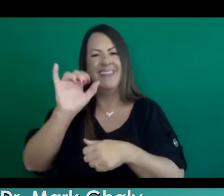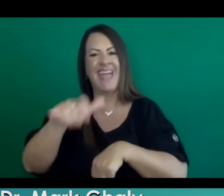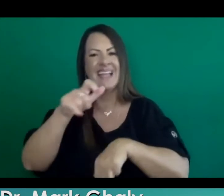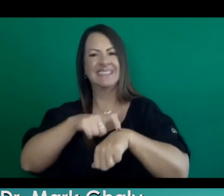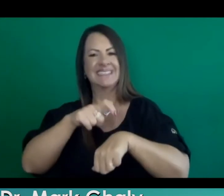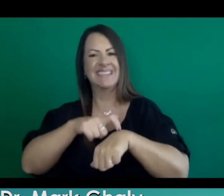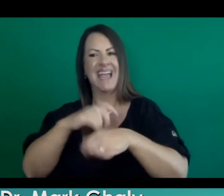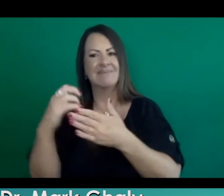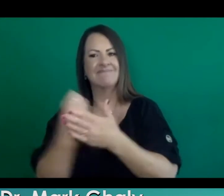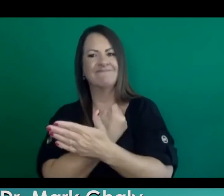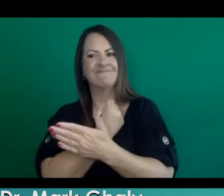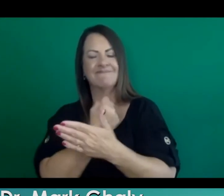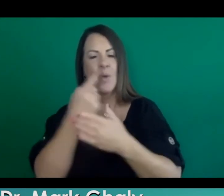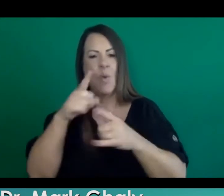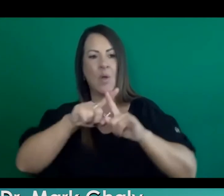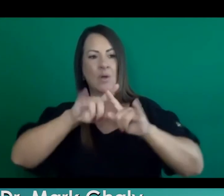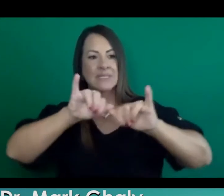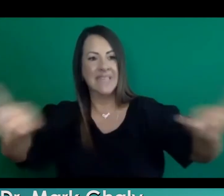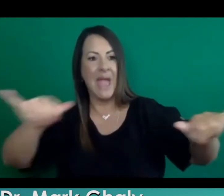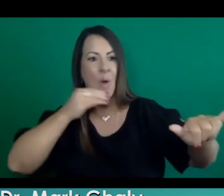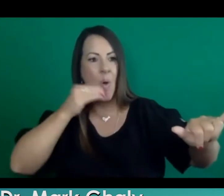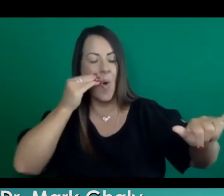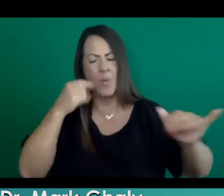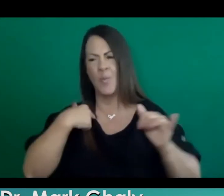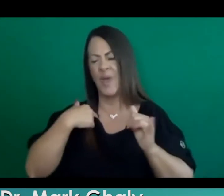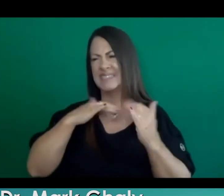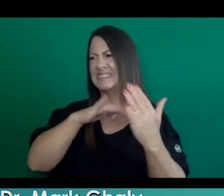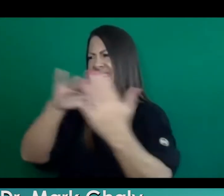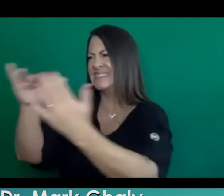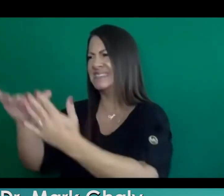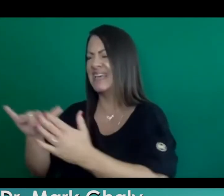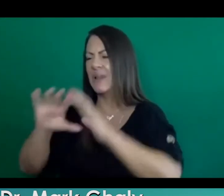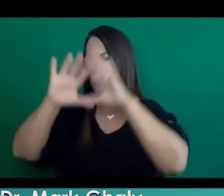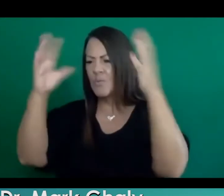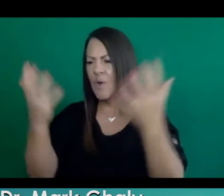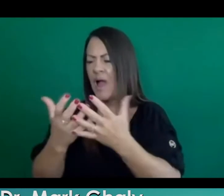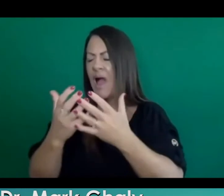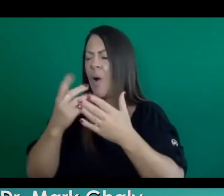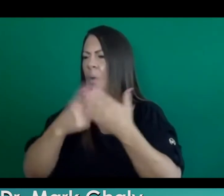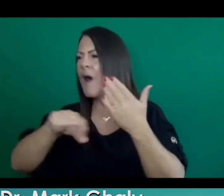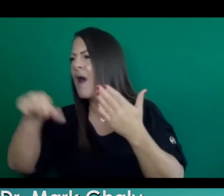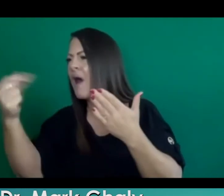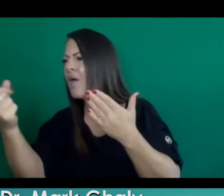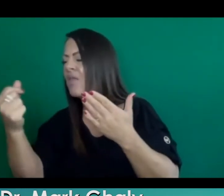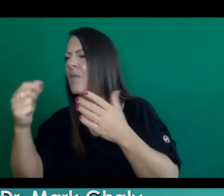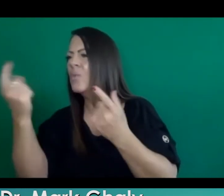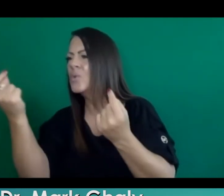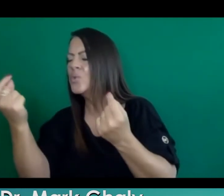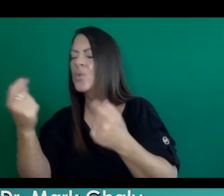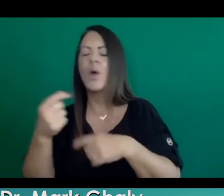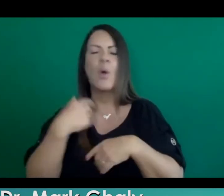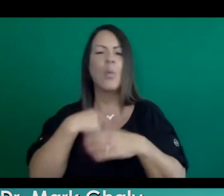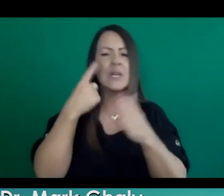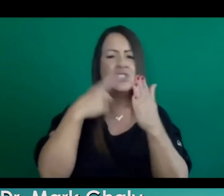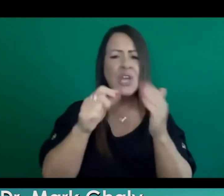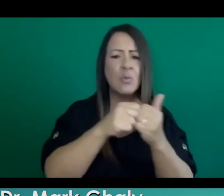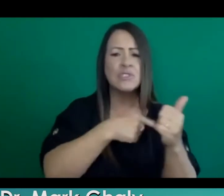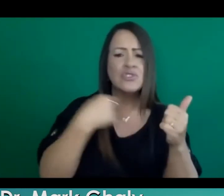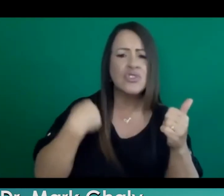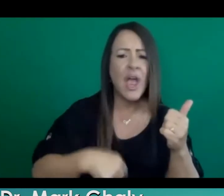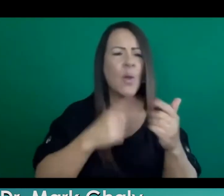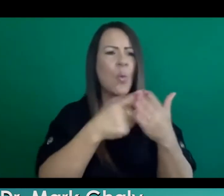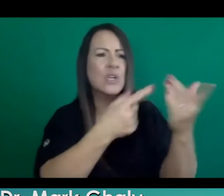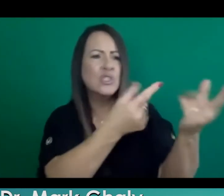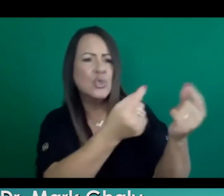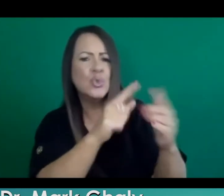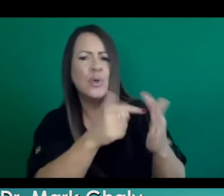rich in the medical community around experience of taking care of people in Wuhan, experiences out of New York and